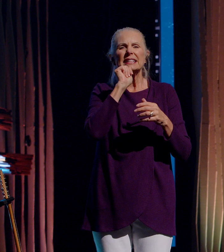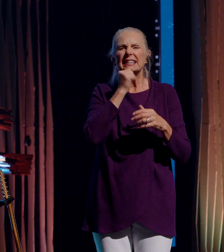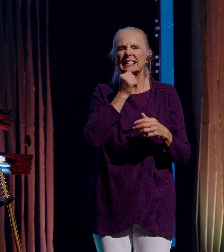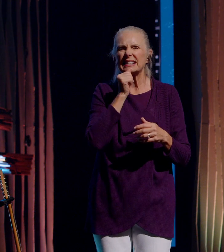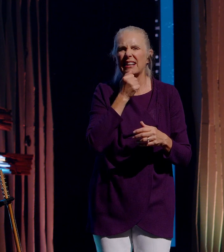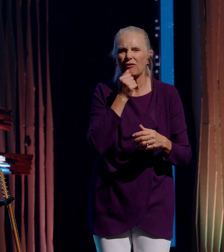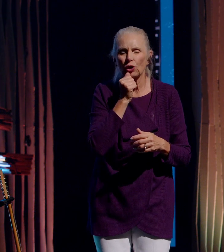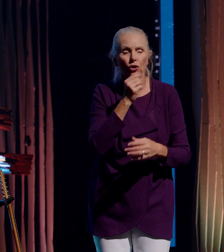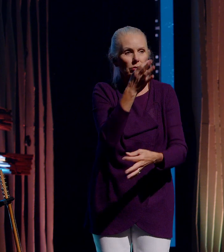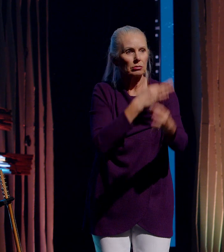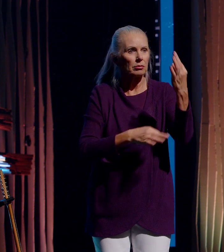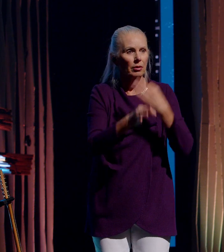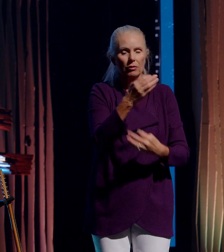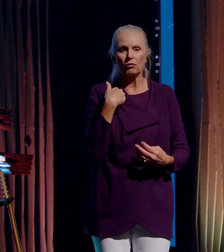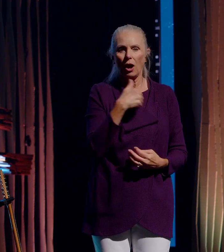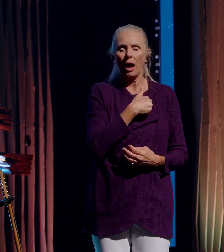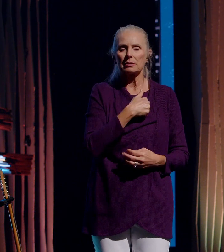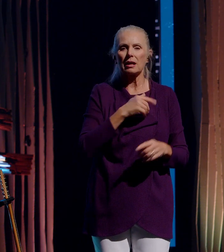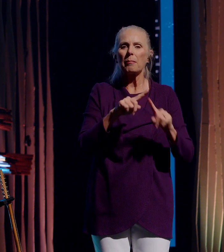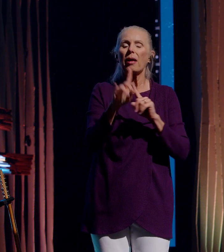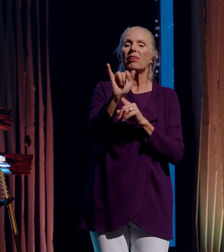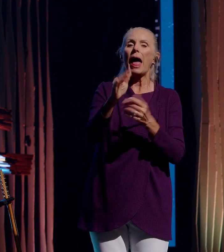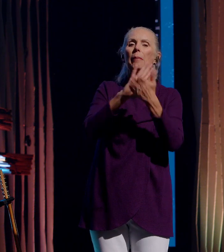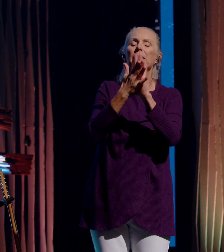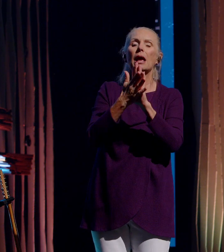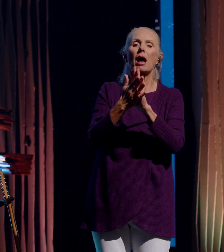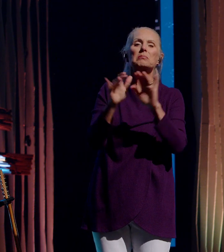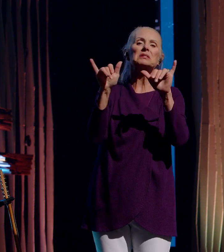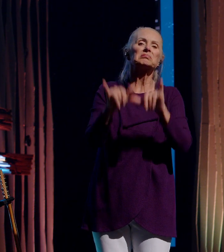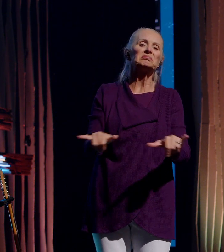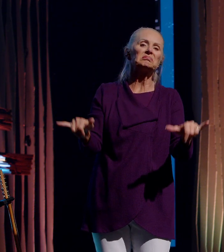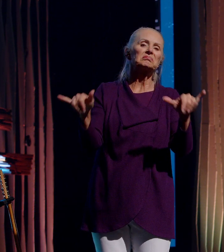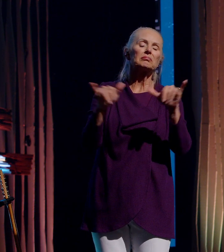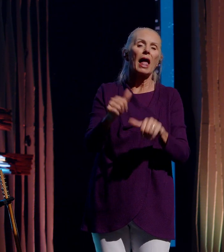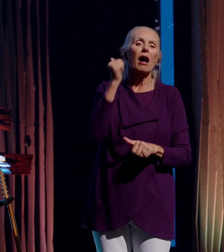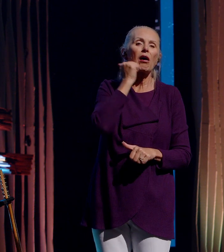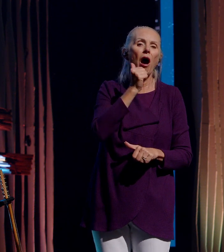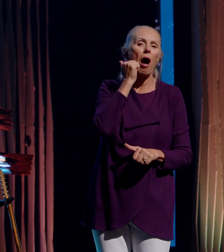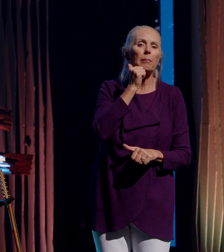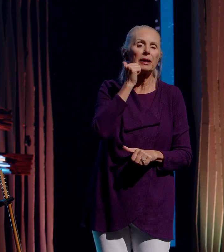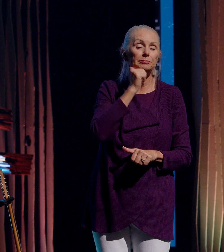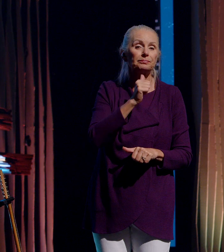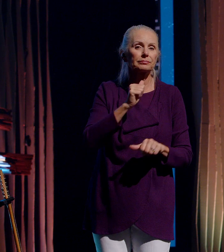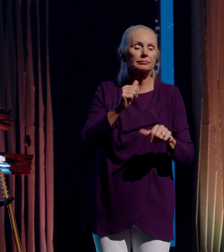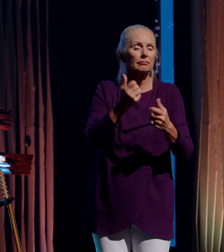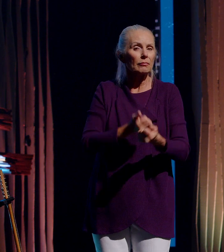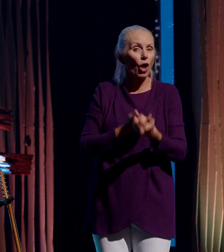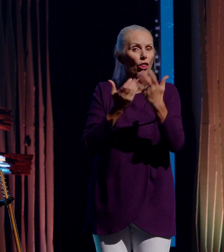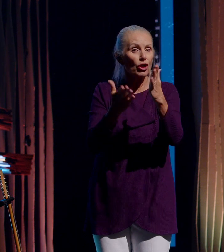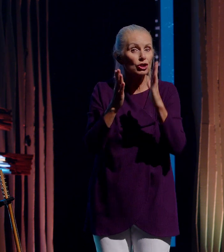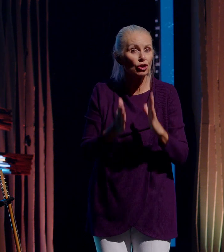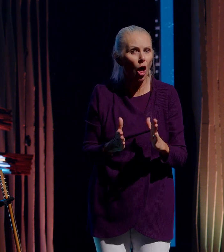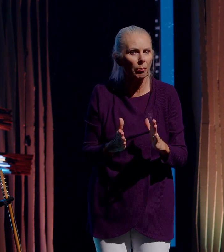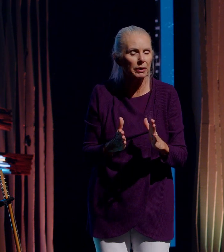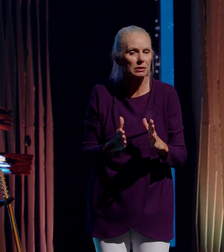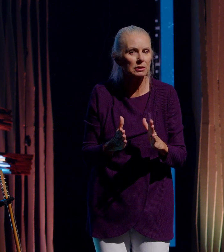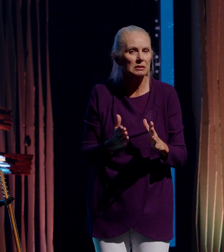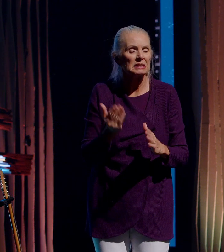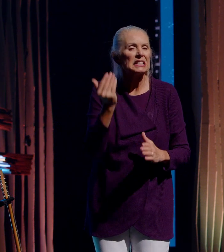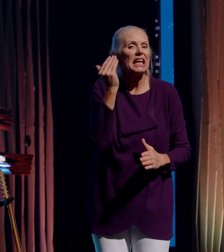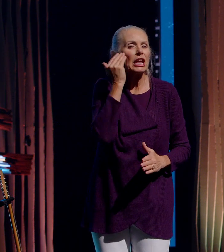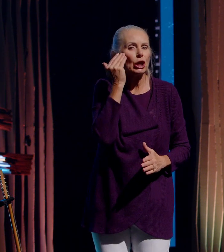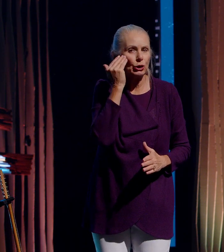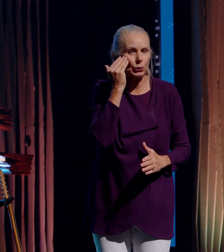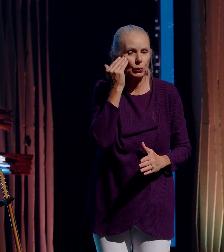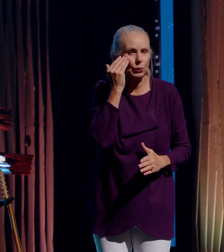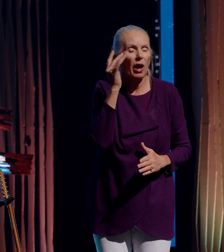our place. It becomes a common thing. The psalmist was acutely aware of this danger, and he provides a